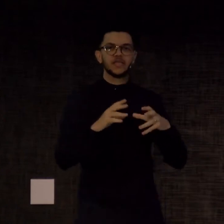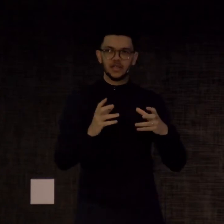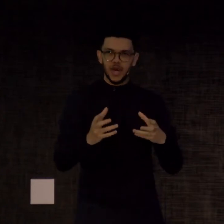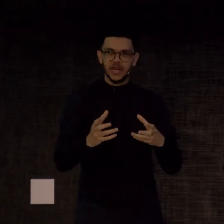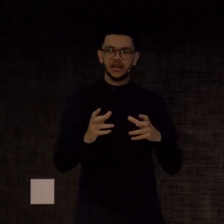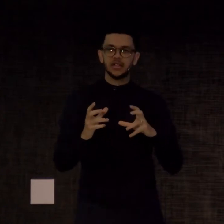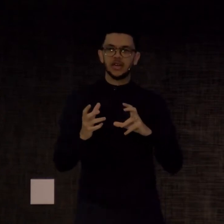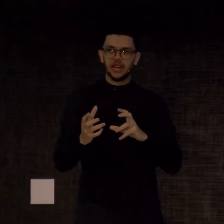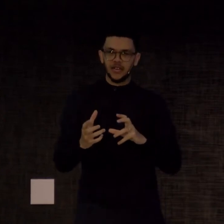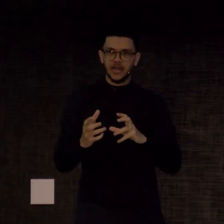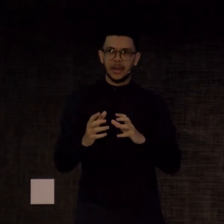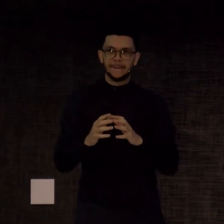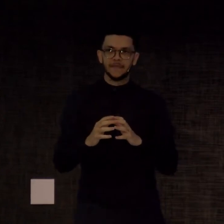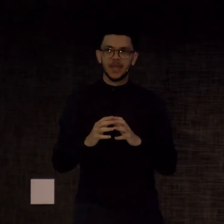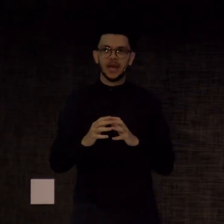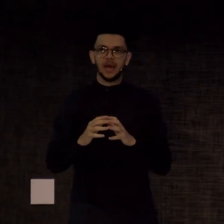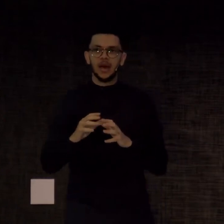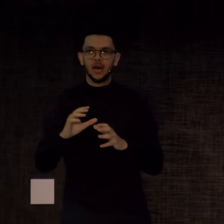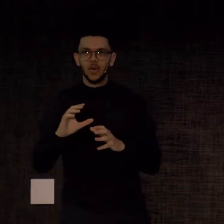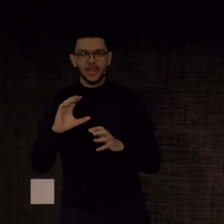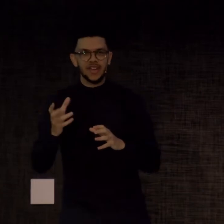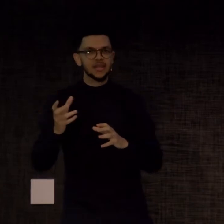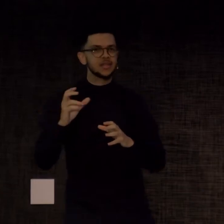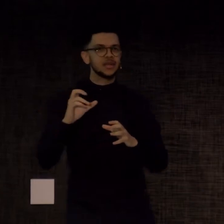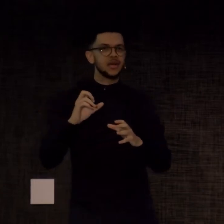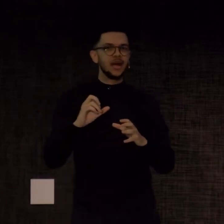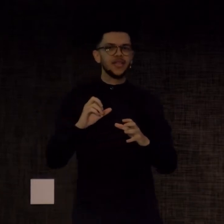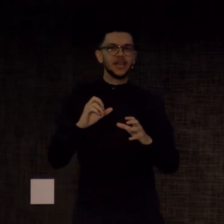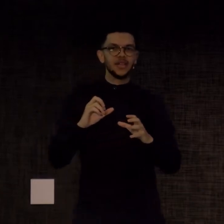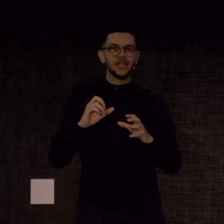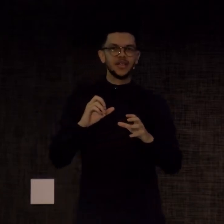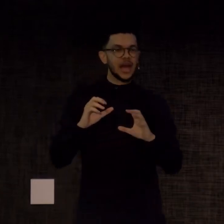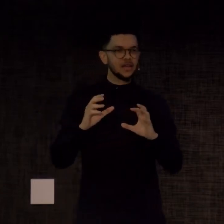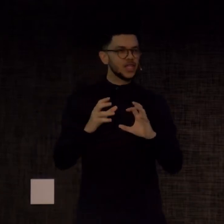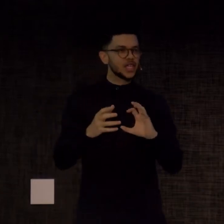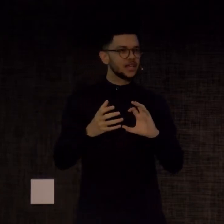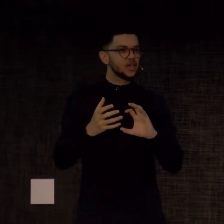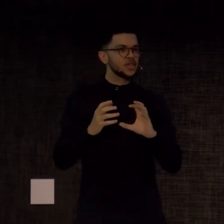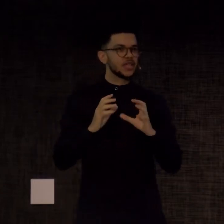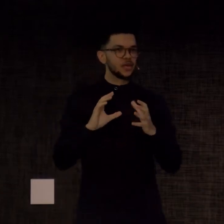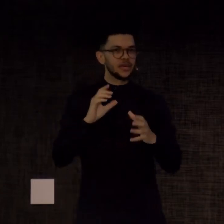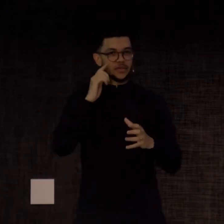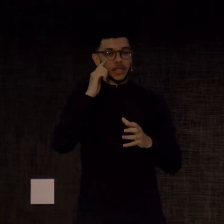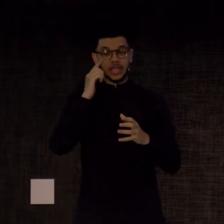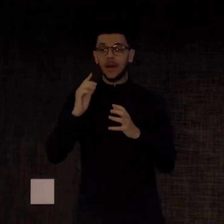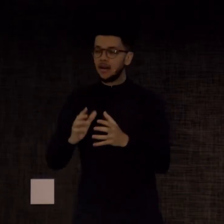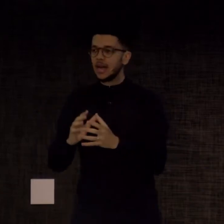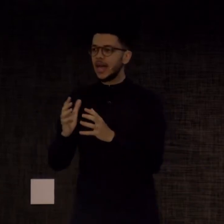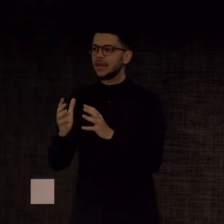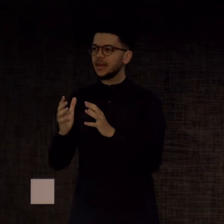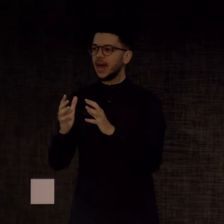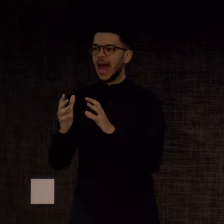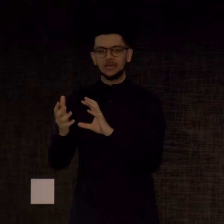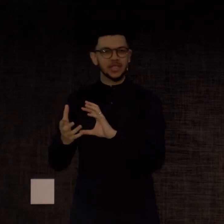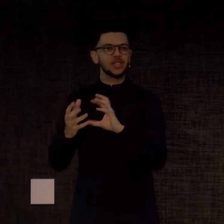shockwaves spreading across our country with an event the like of which I don't think we have seen a parallel,